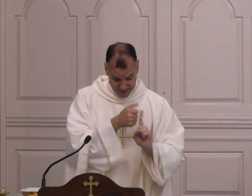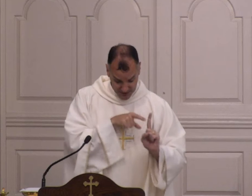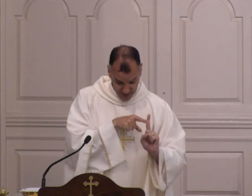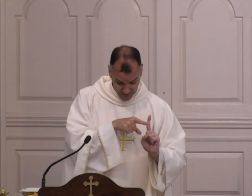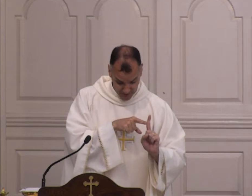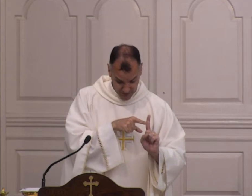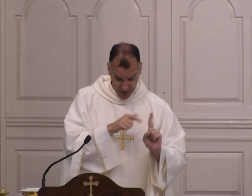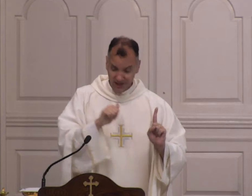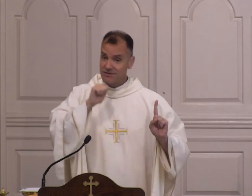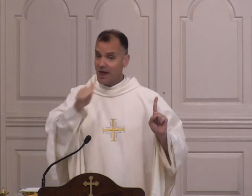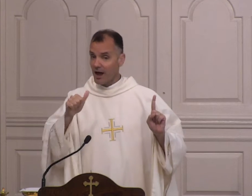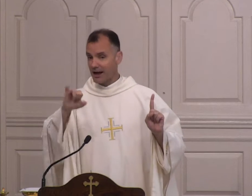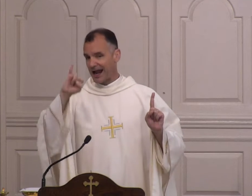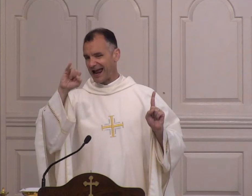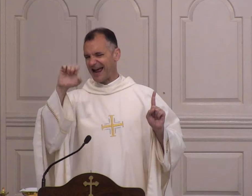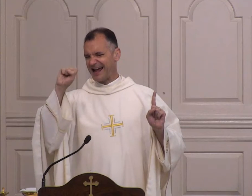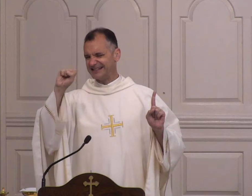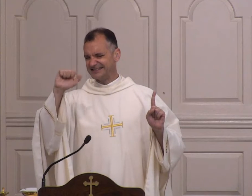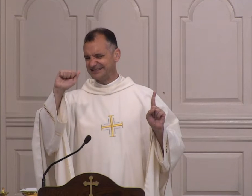Judas,